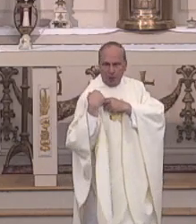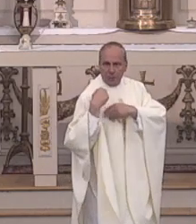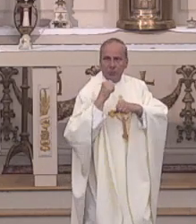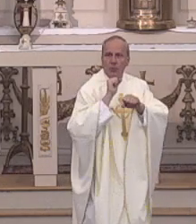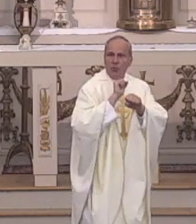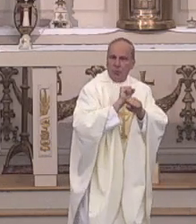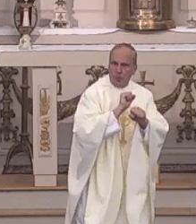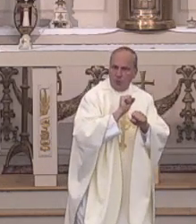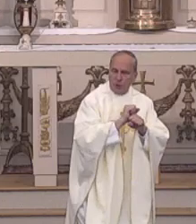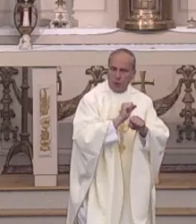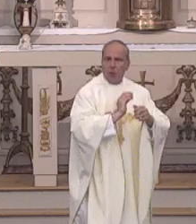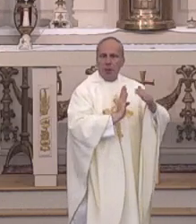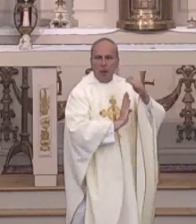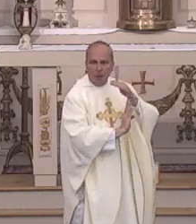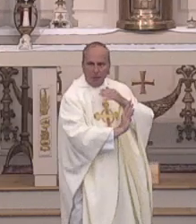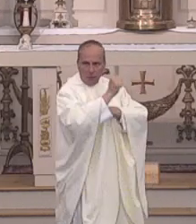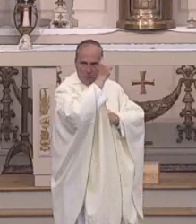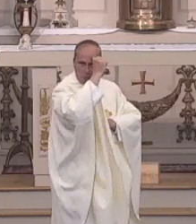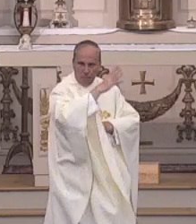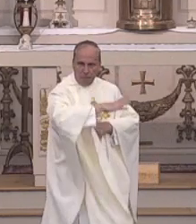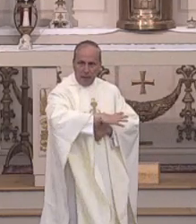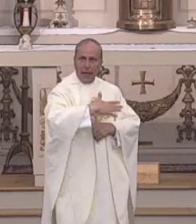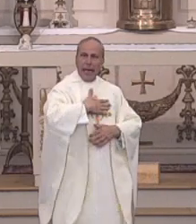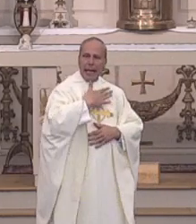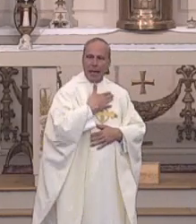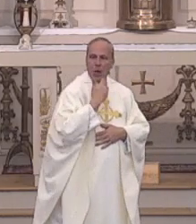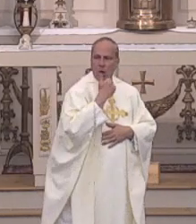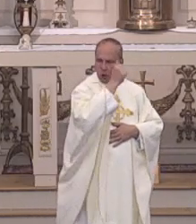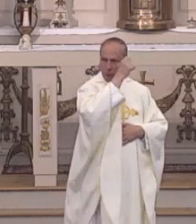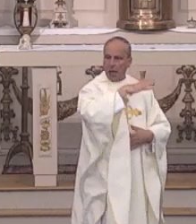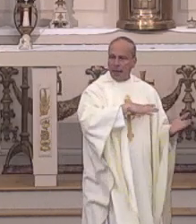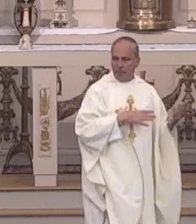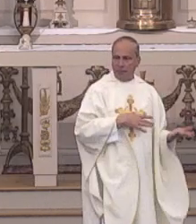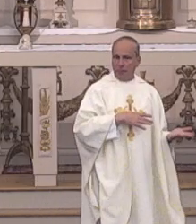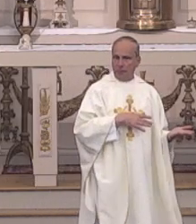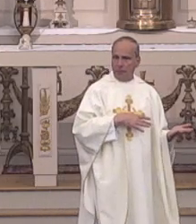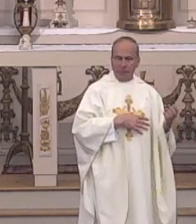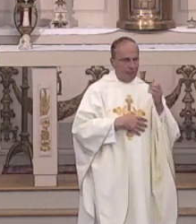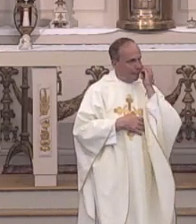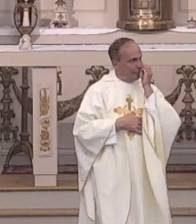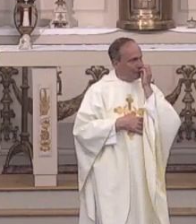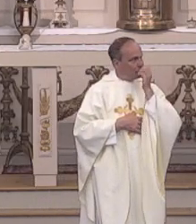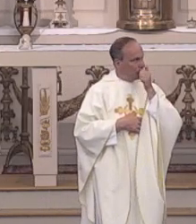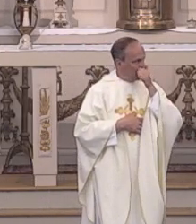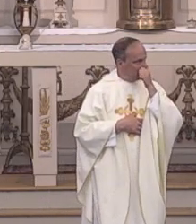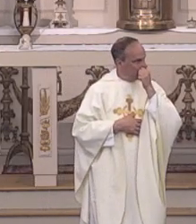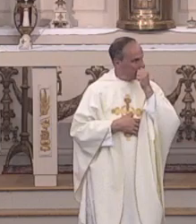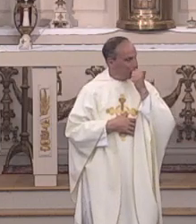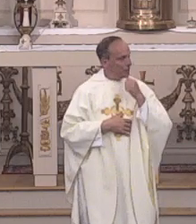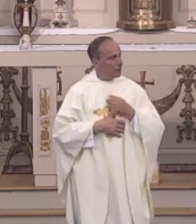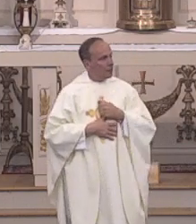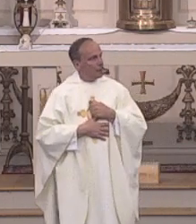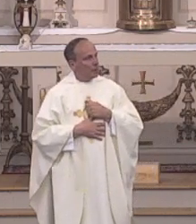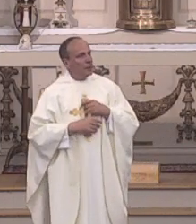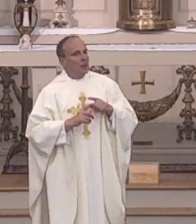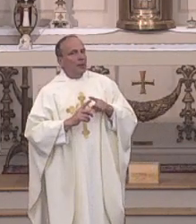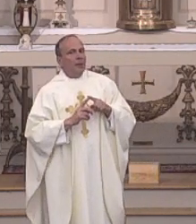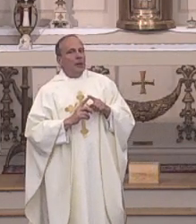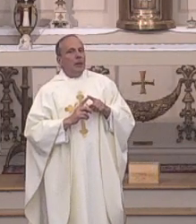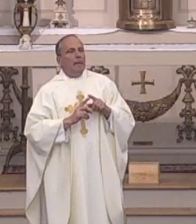had children and was a responsible husband and father and a humble man. He was a good guy.